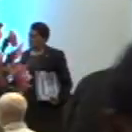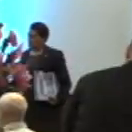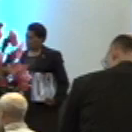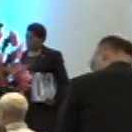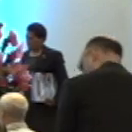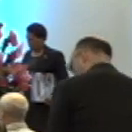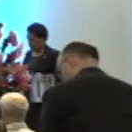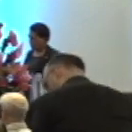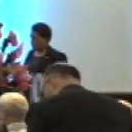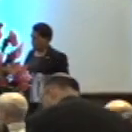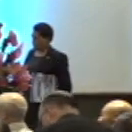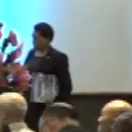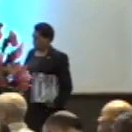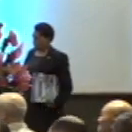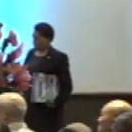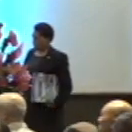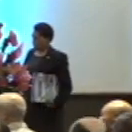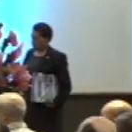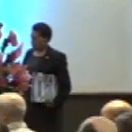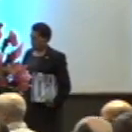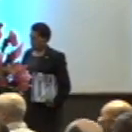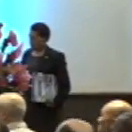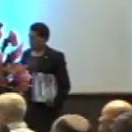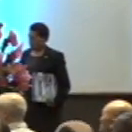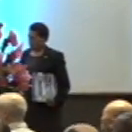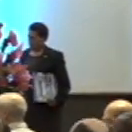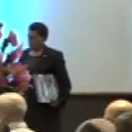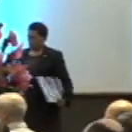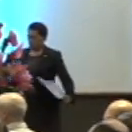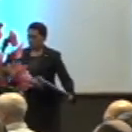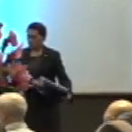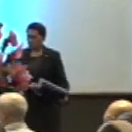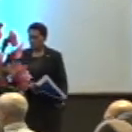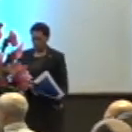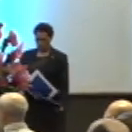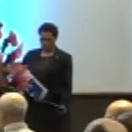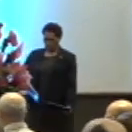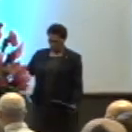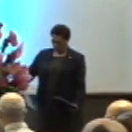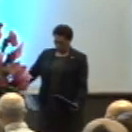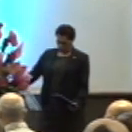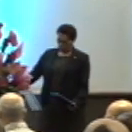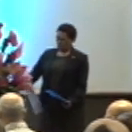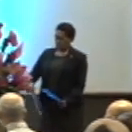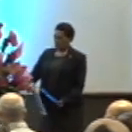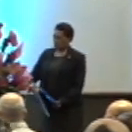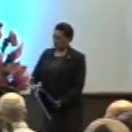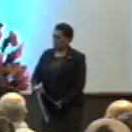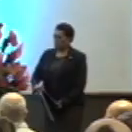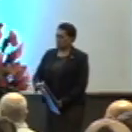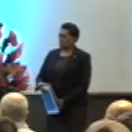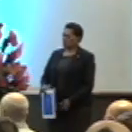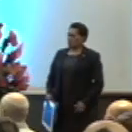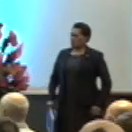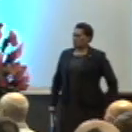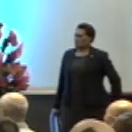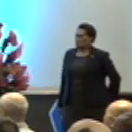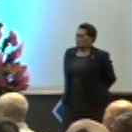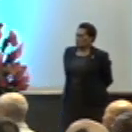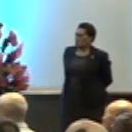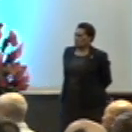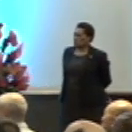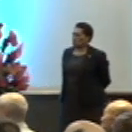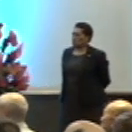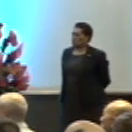in strengthening Fiji's cybersecurity capacity, highlighting a shared vision for secure, resilient, and a digitally empowered Pacific